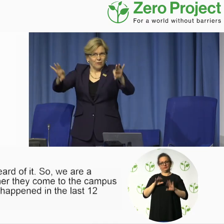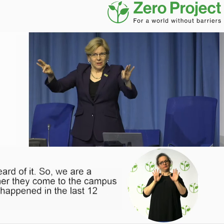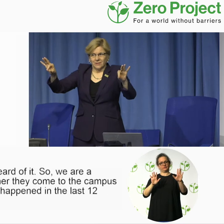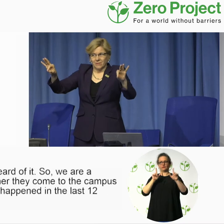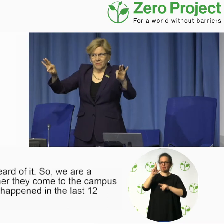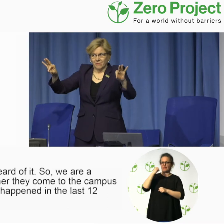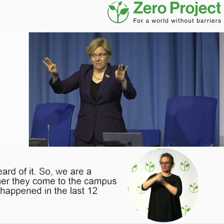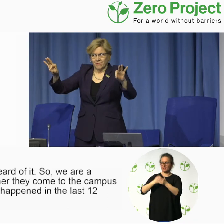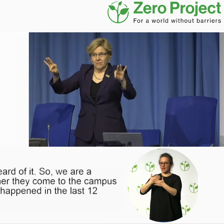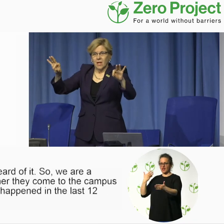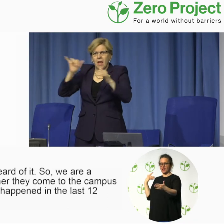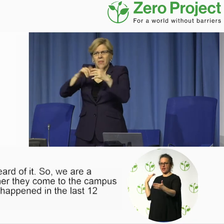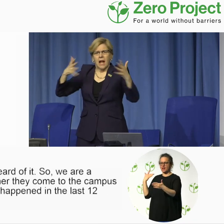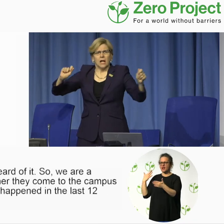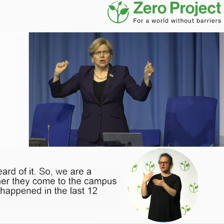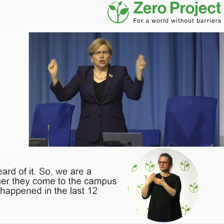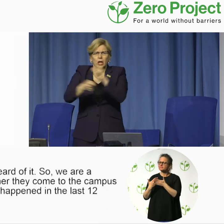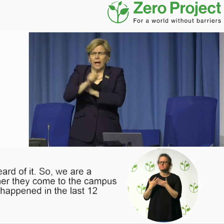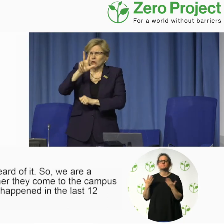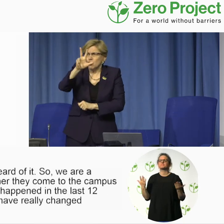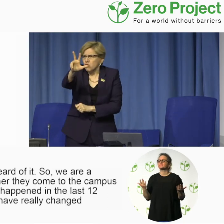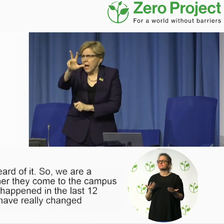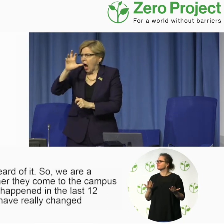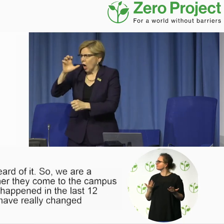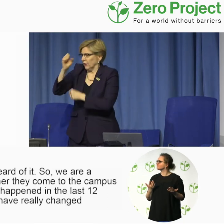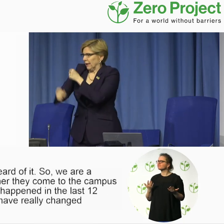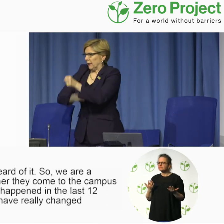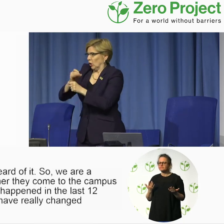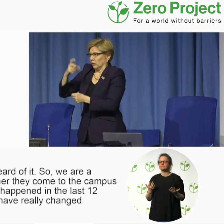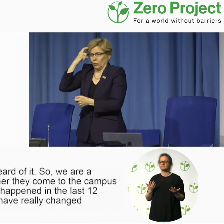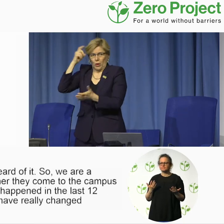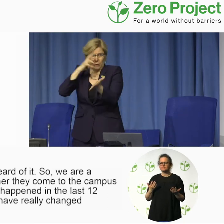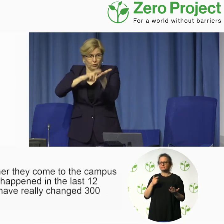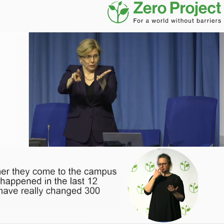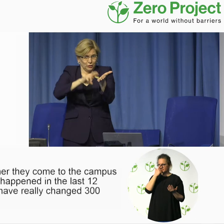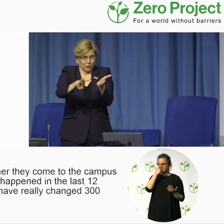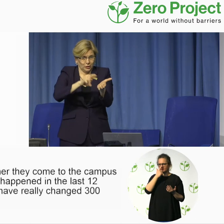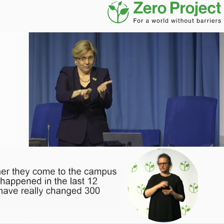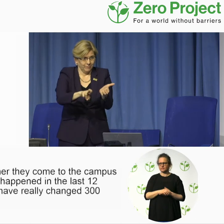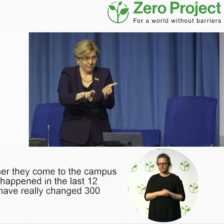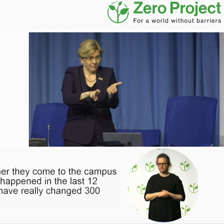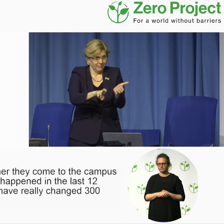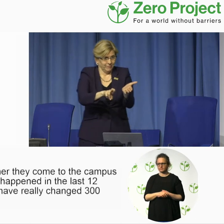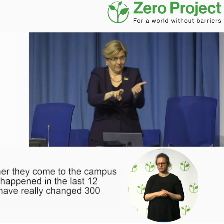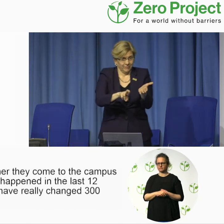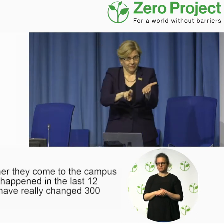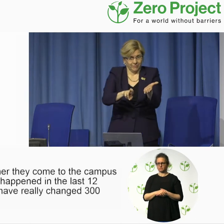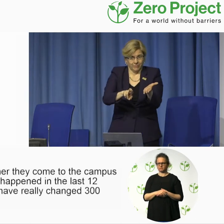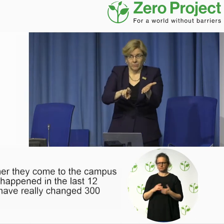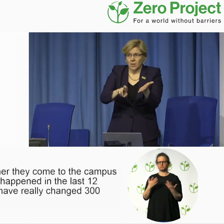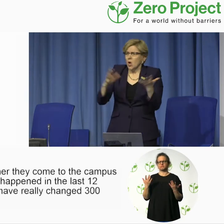is the scientific discoveries that have really changed 300 years of brain